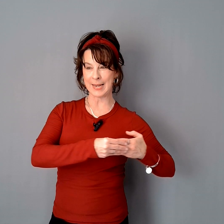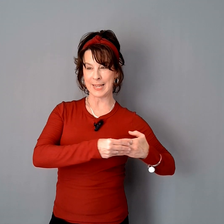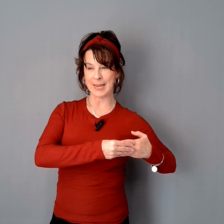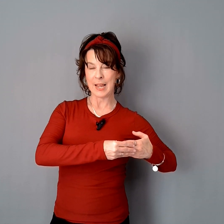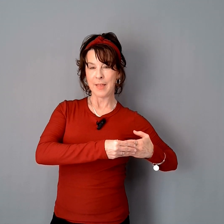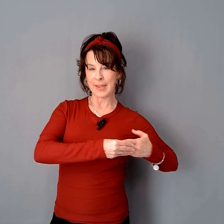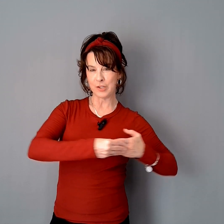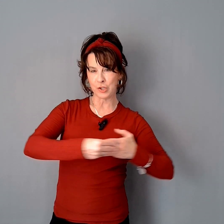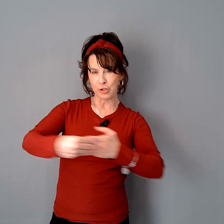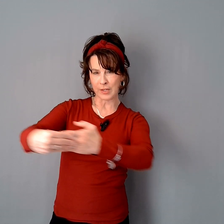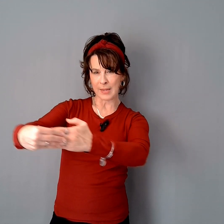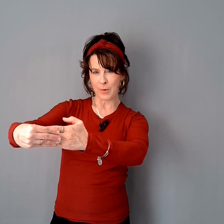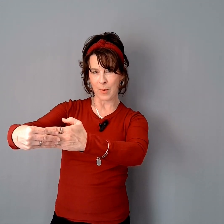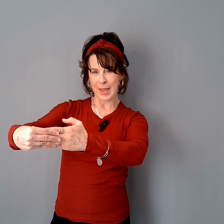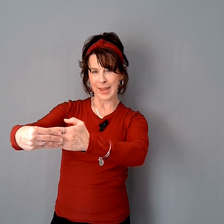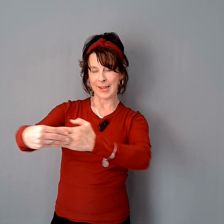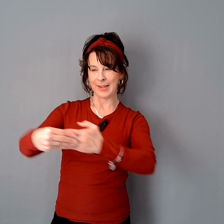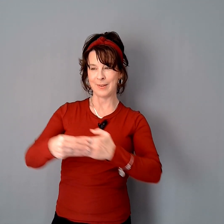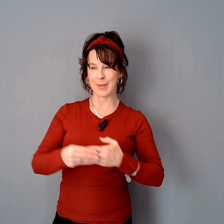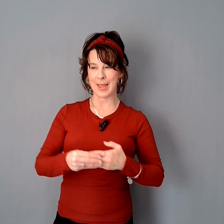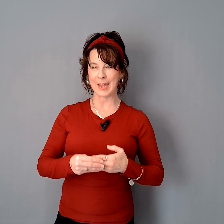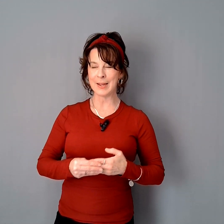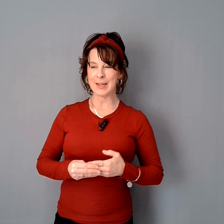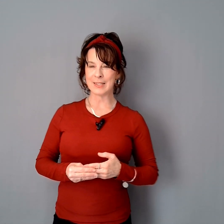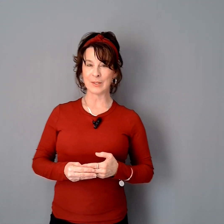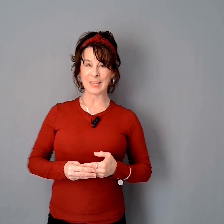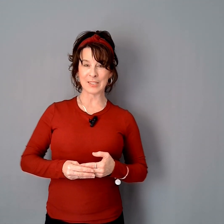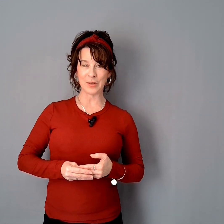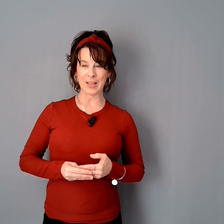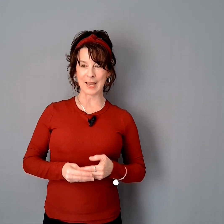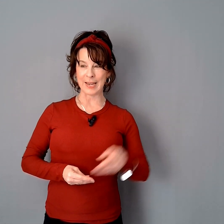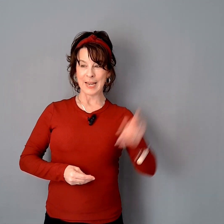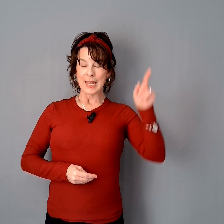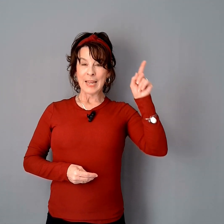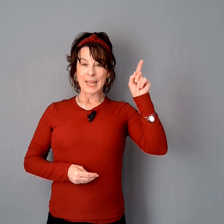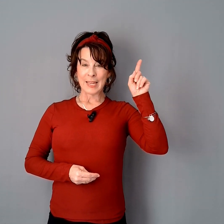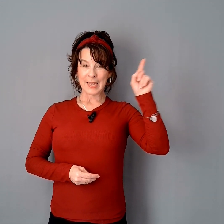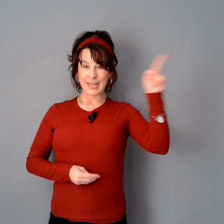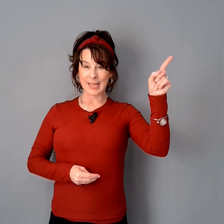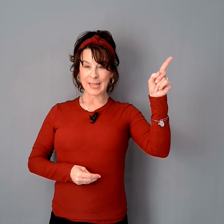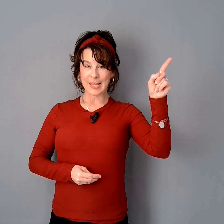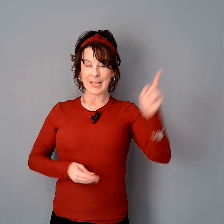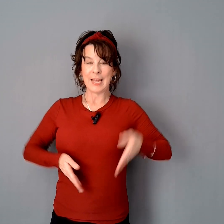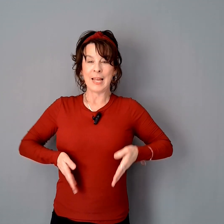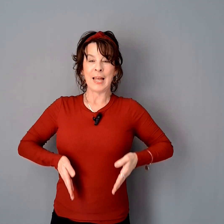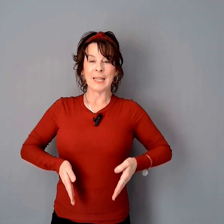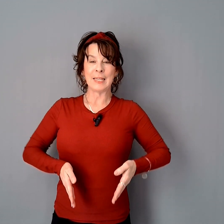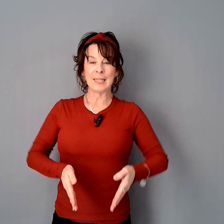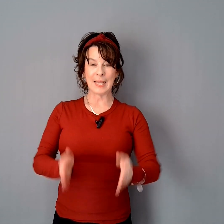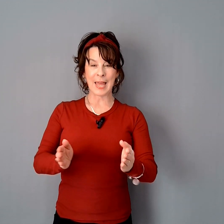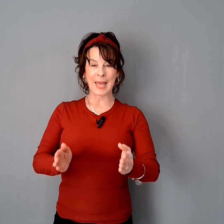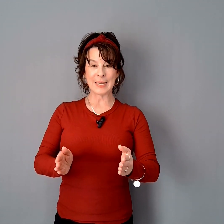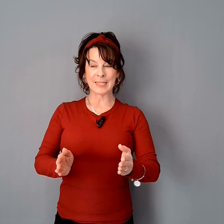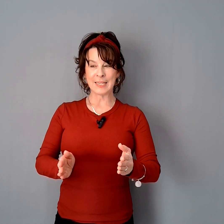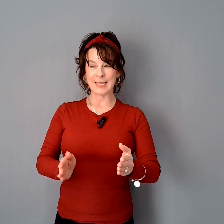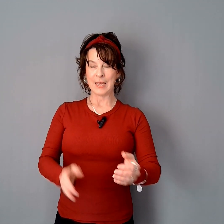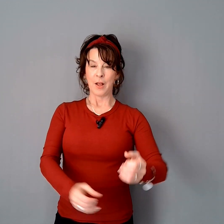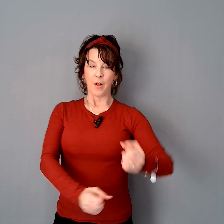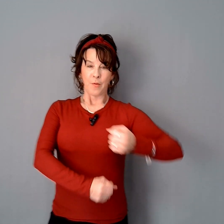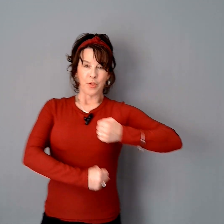guided. They took him away. Okay? So let's do that line. He let